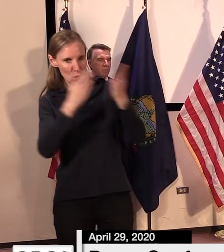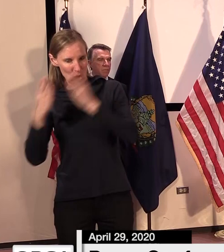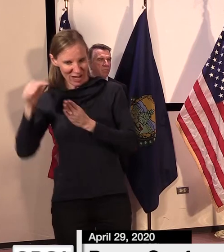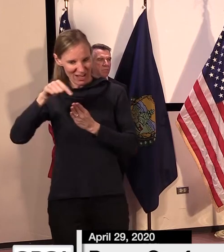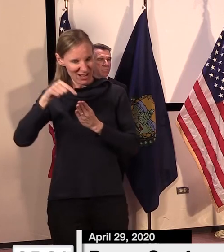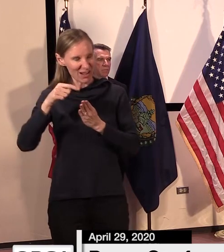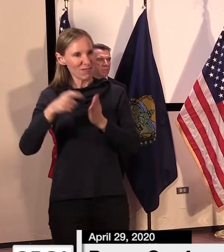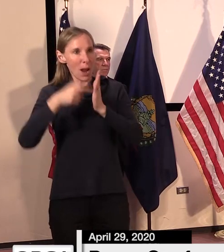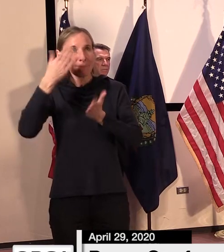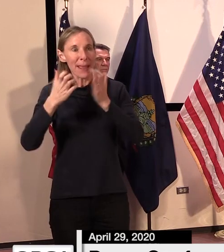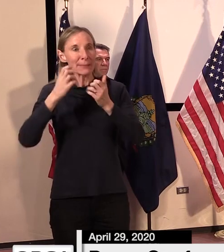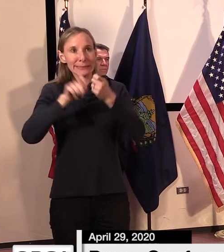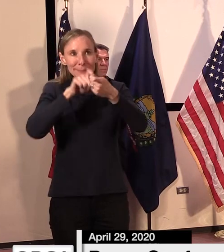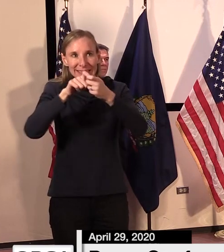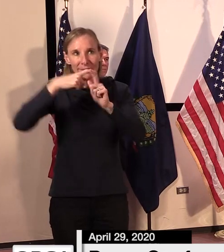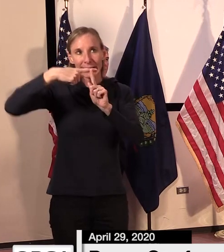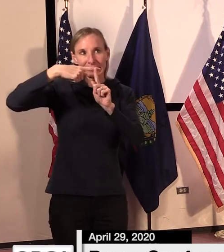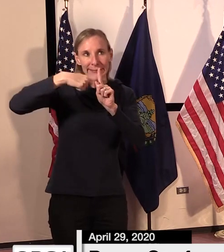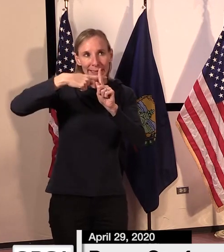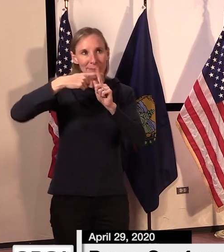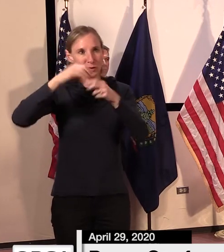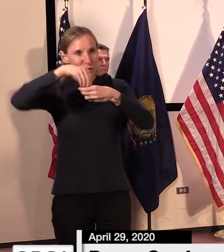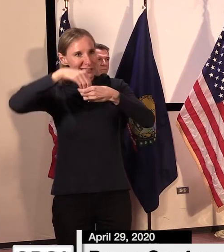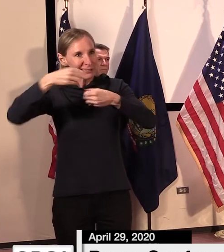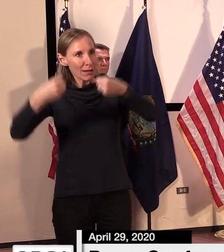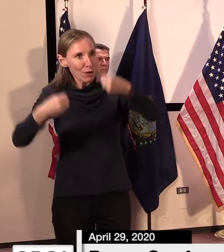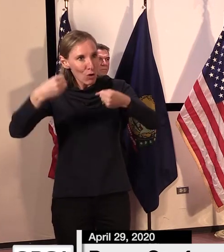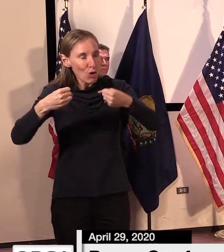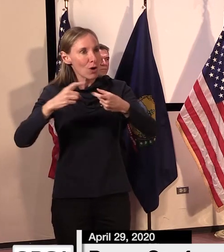regulation. May require some sophisticated